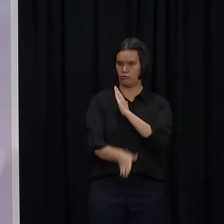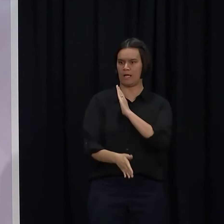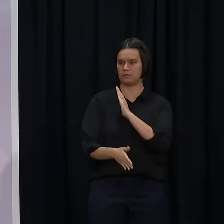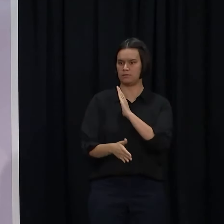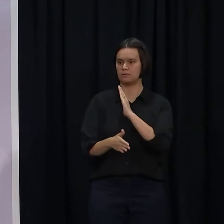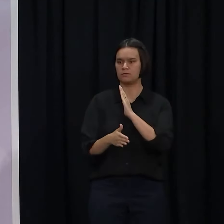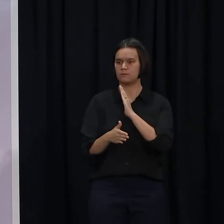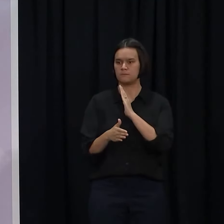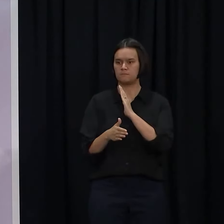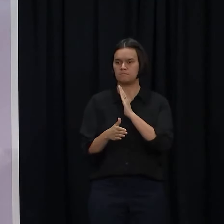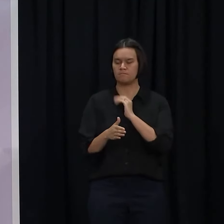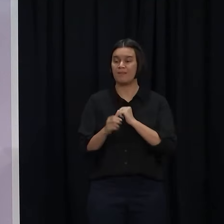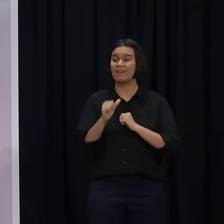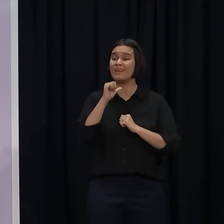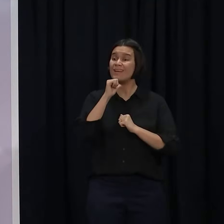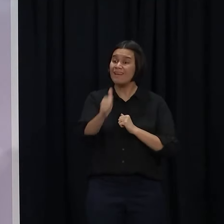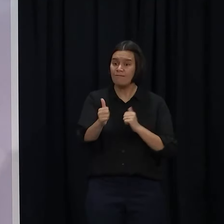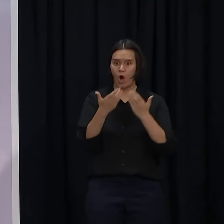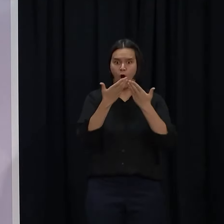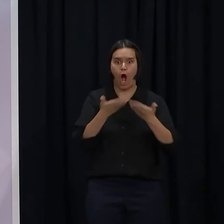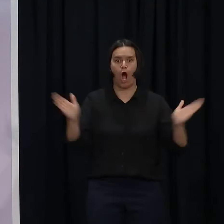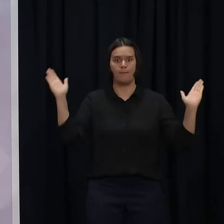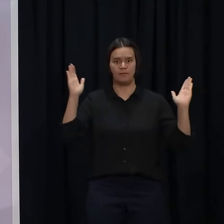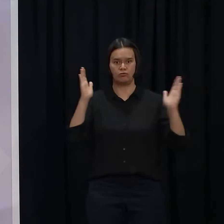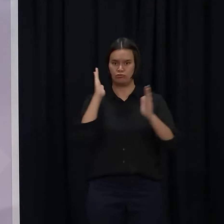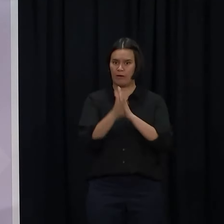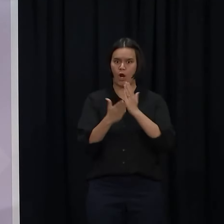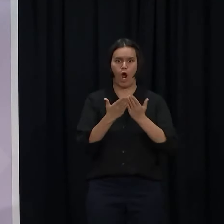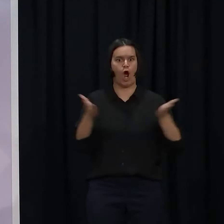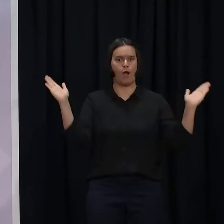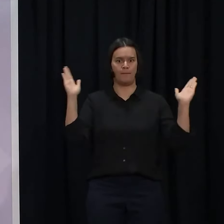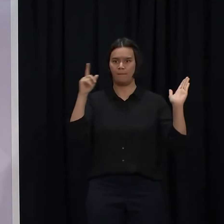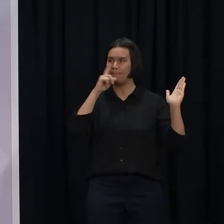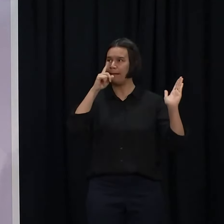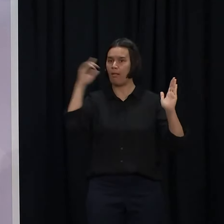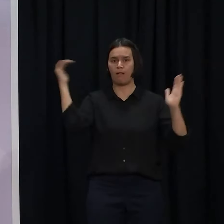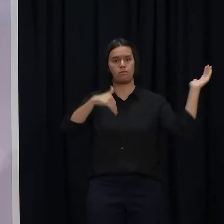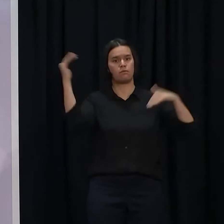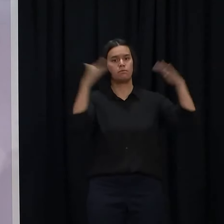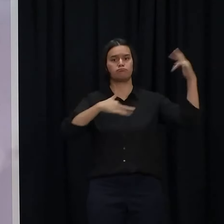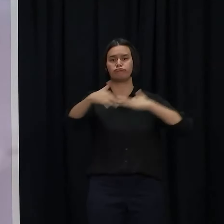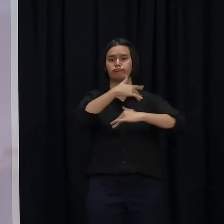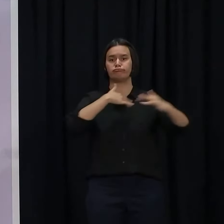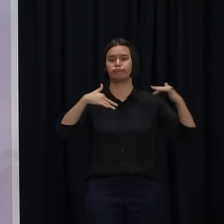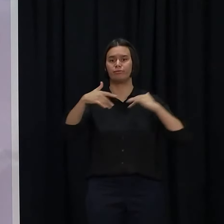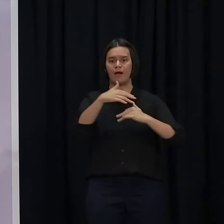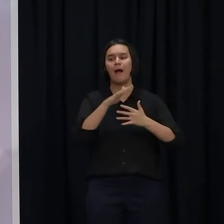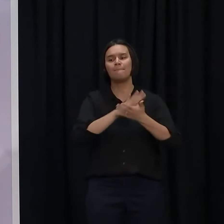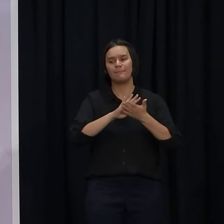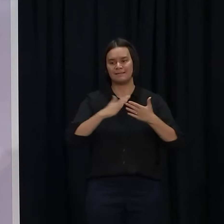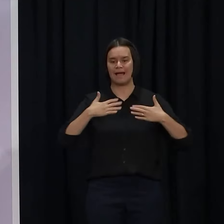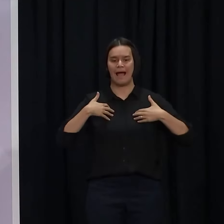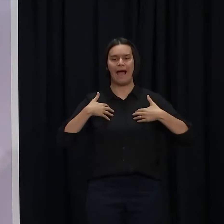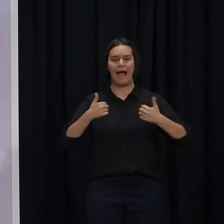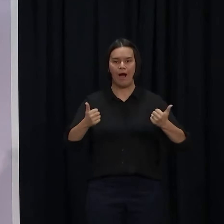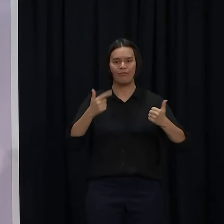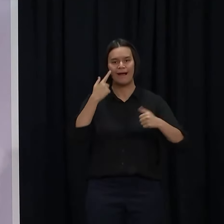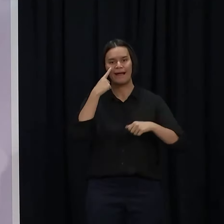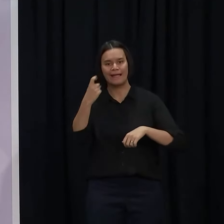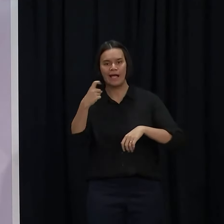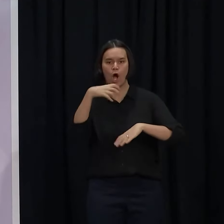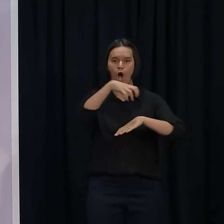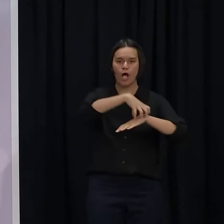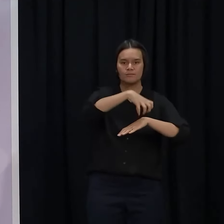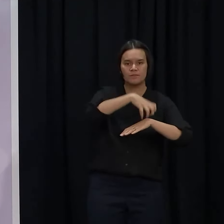jeopardises the access to healthcare that we want New Zealanders to have. Bring it forward. Are you sticking to the plan as laid out at the moment? Cabinet has made no